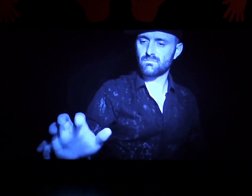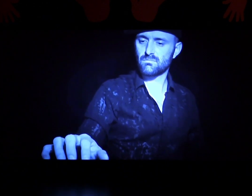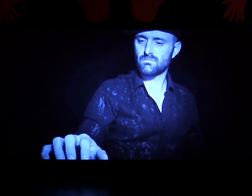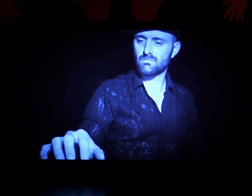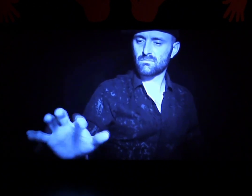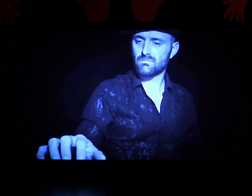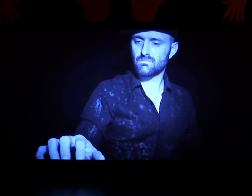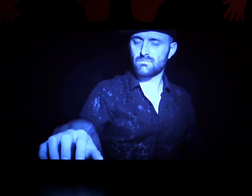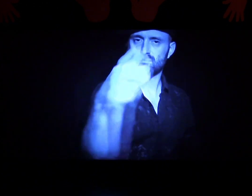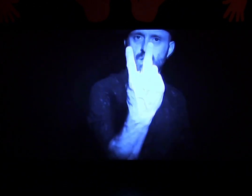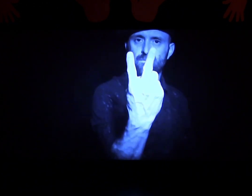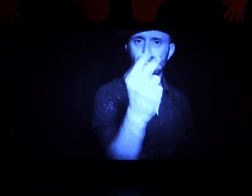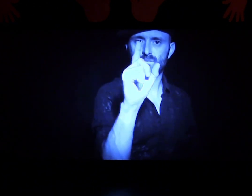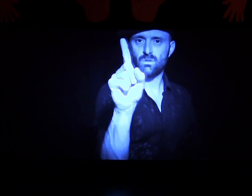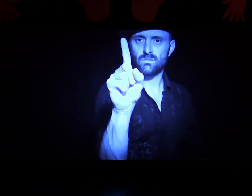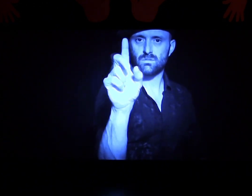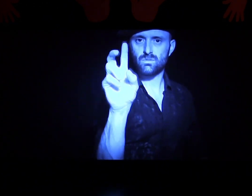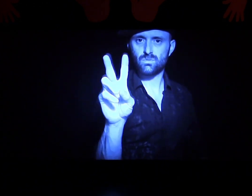tock, tick, tock.